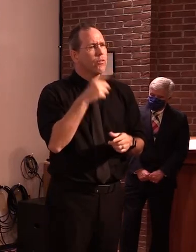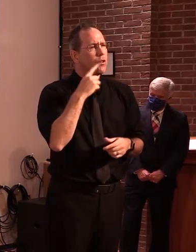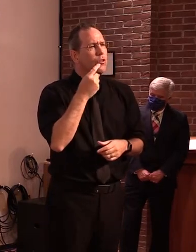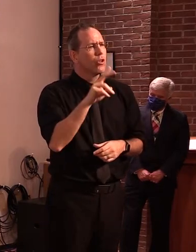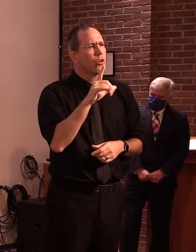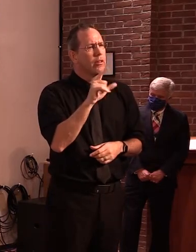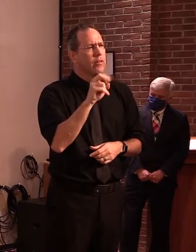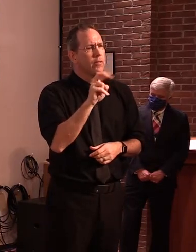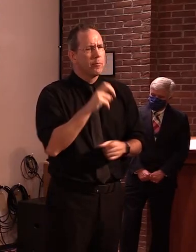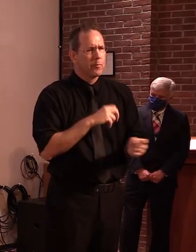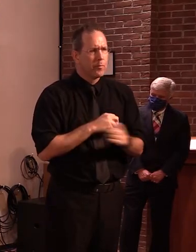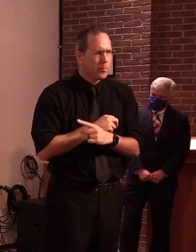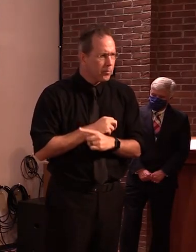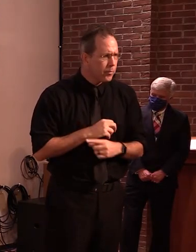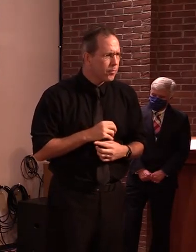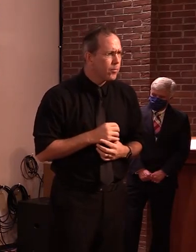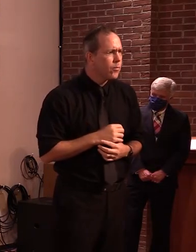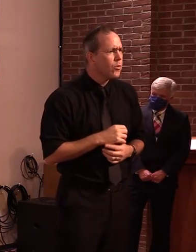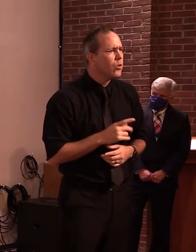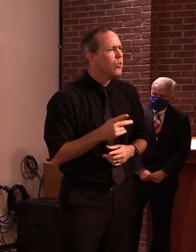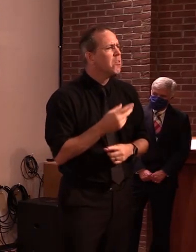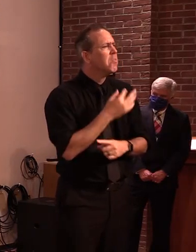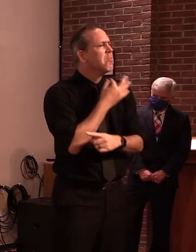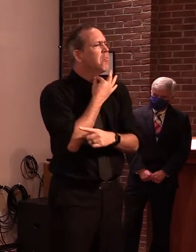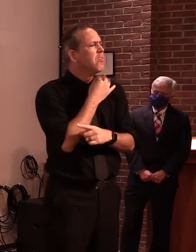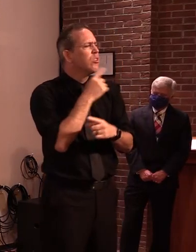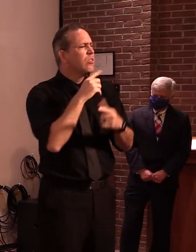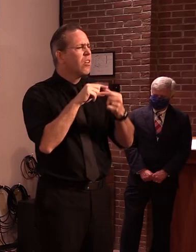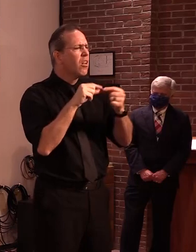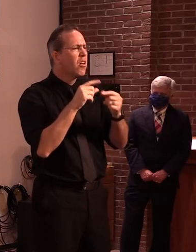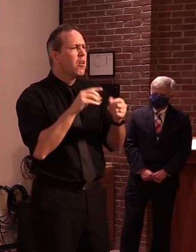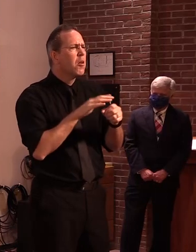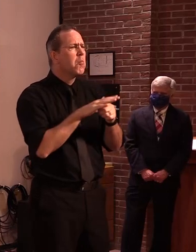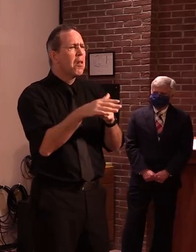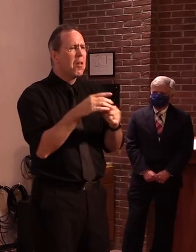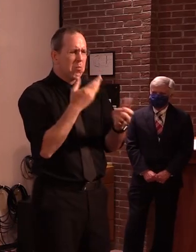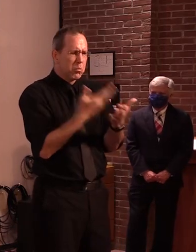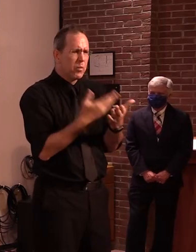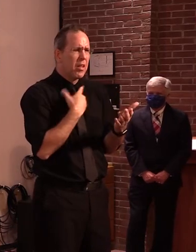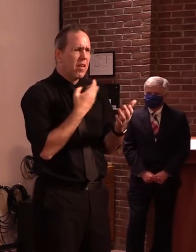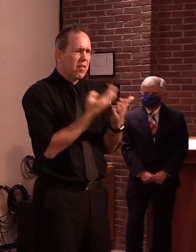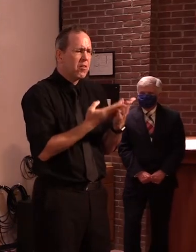when children haven't been in classroom settings since the beginning of the pandemic?